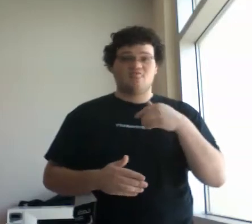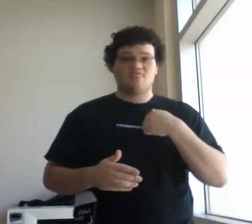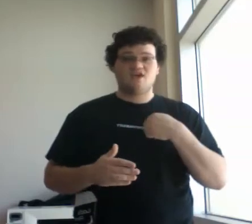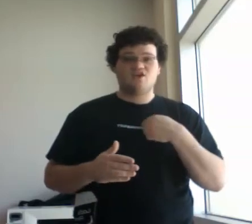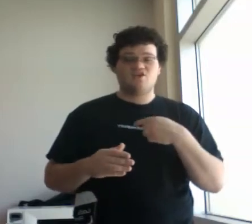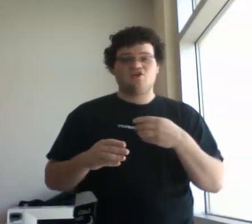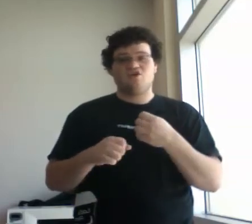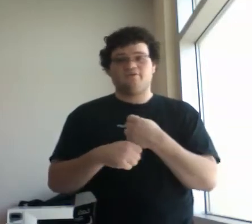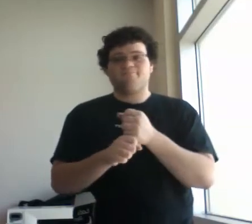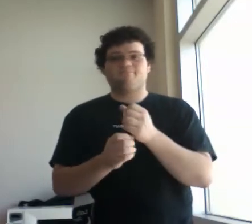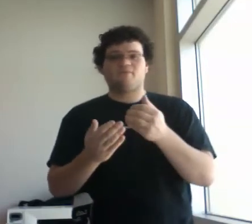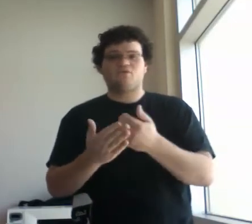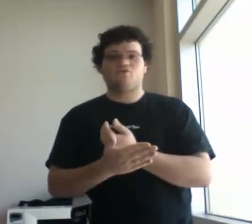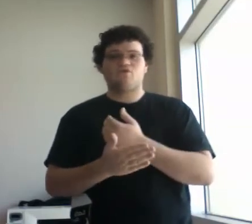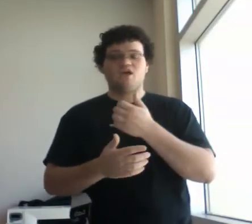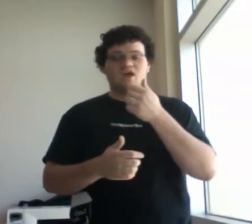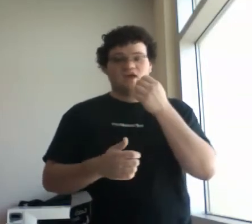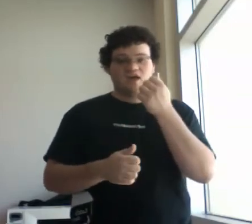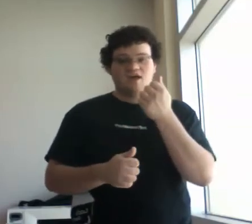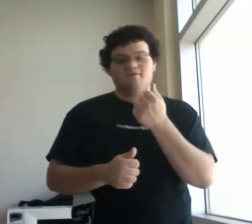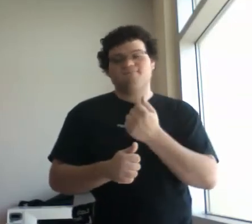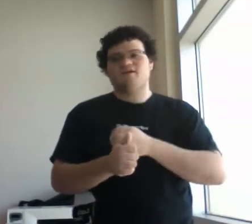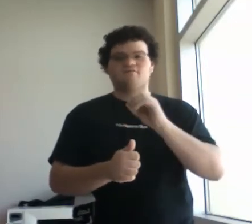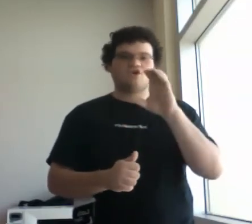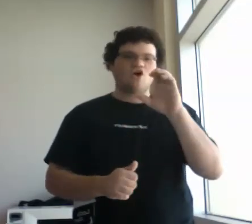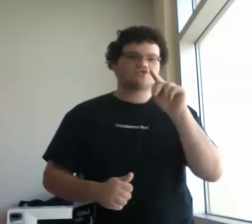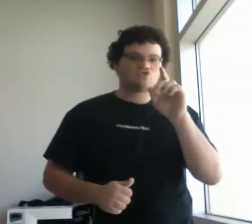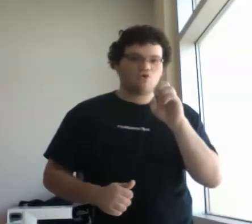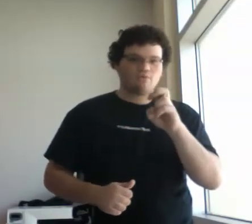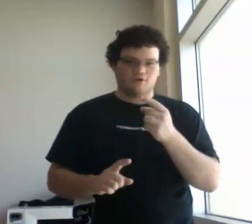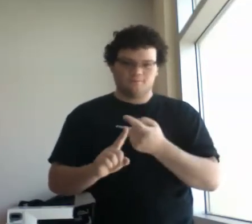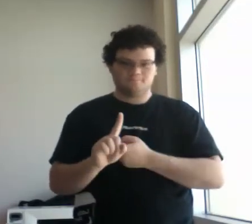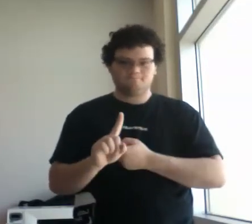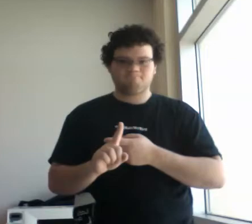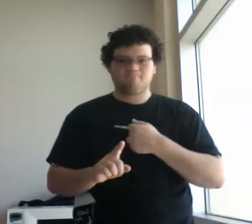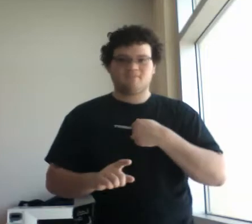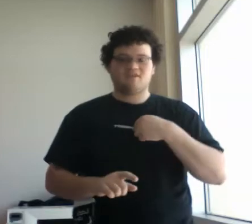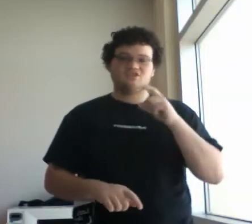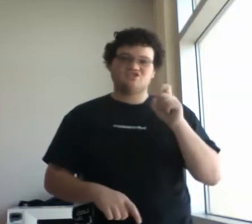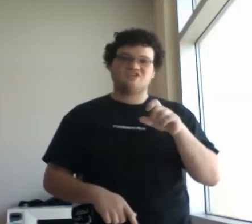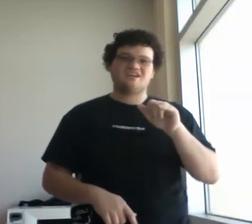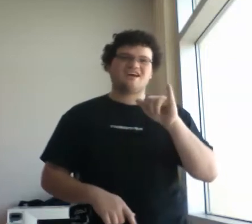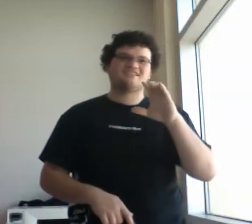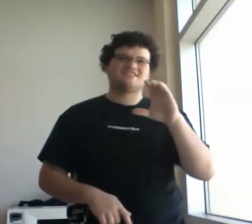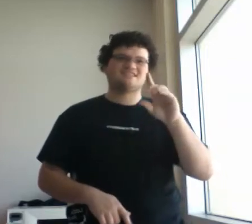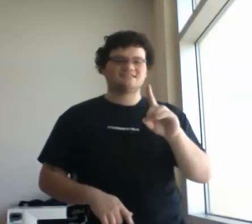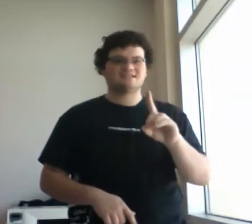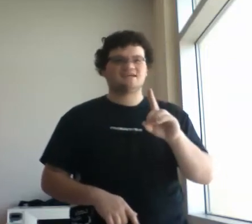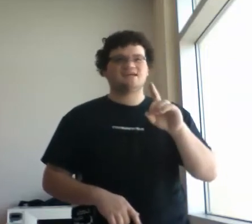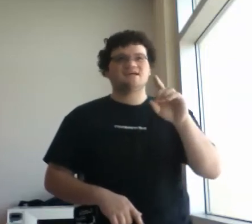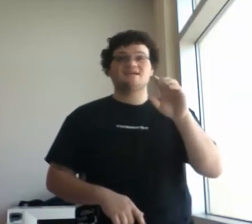ICD-9 CM. In a few more years, we'll be using ICD-10. You'll also